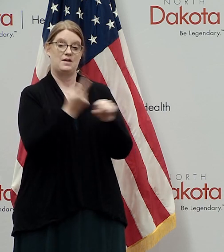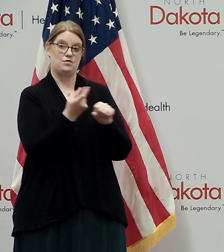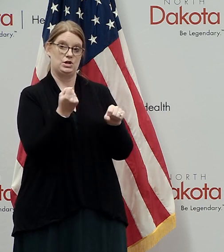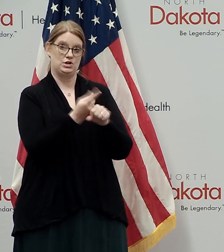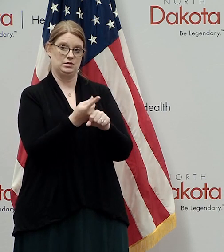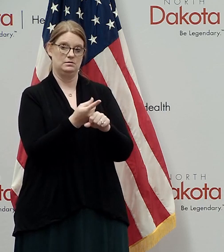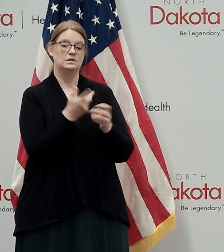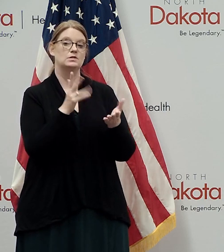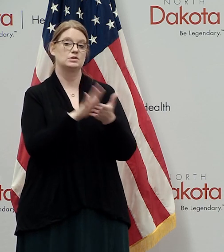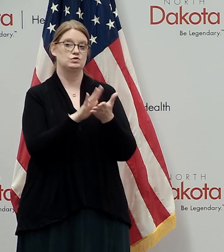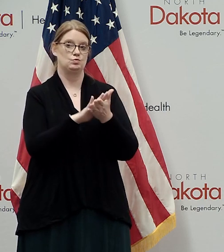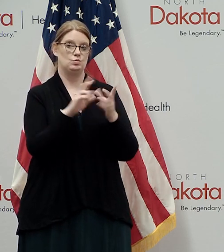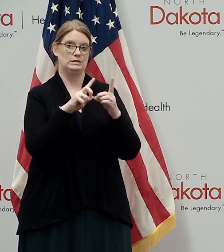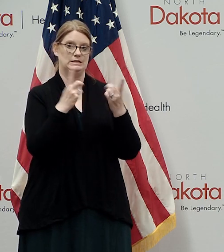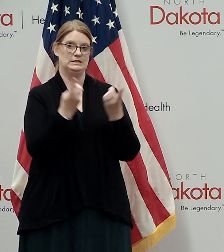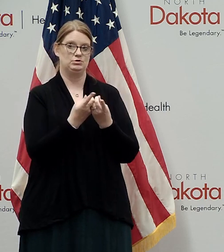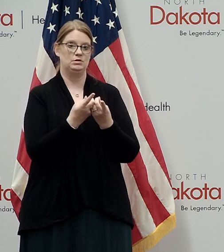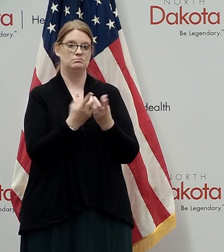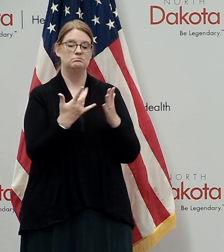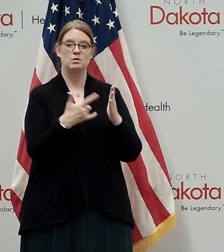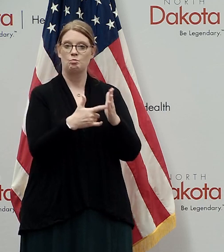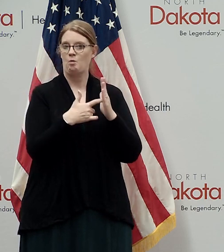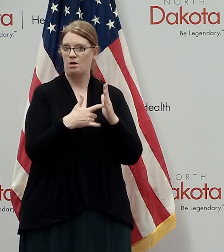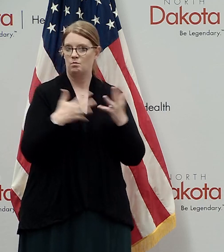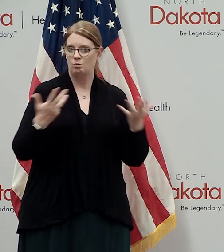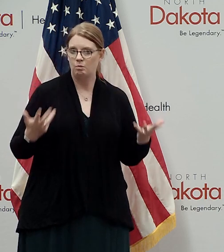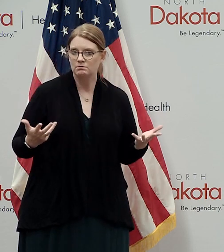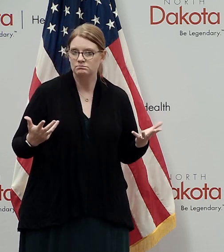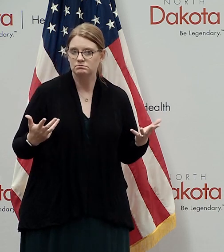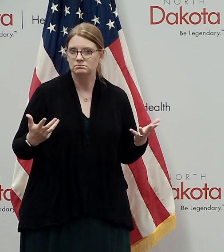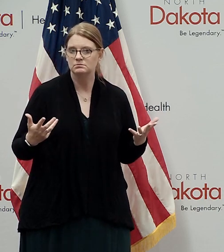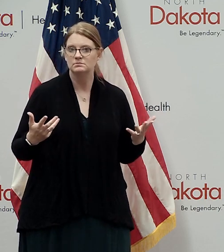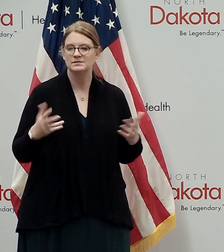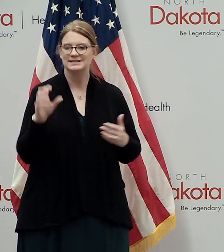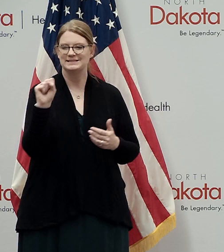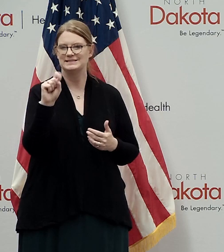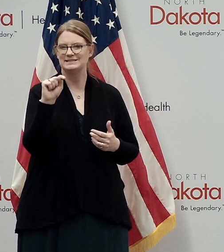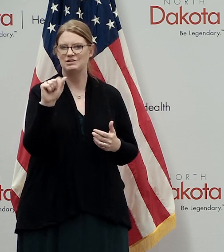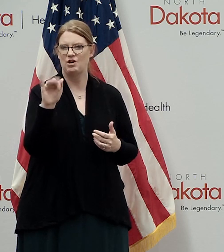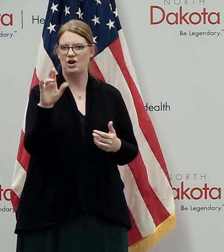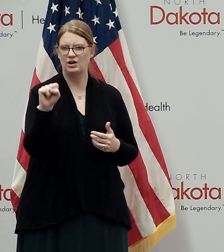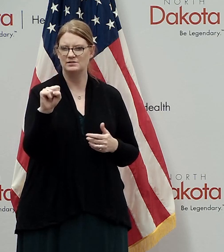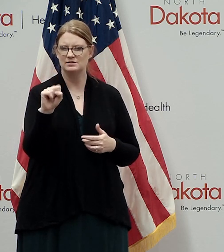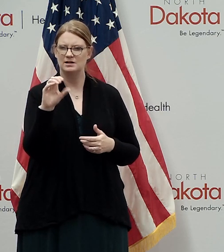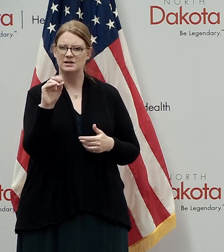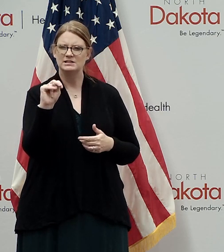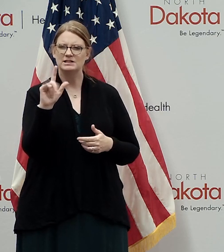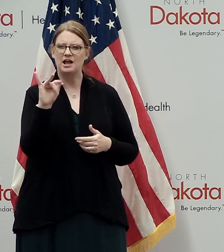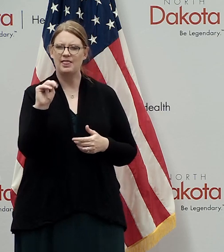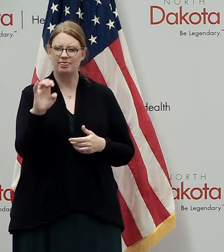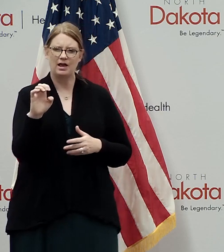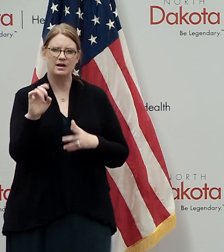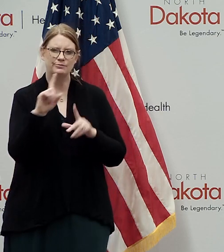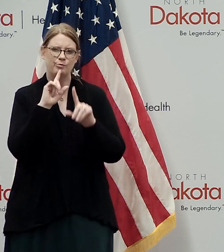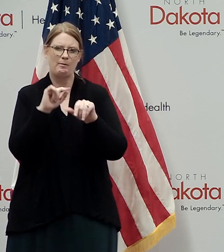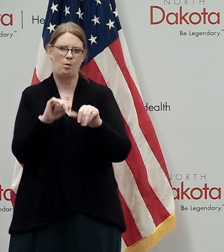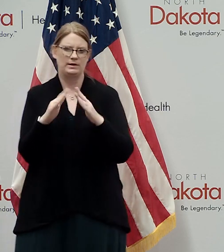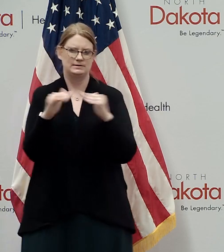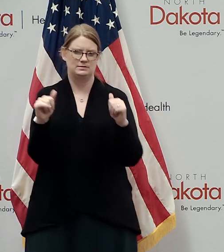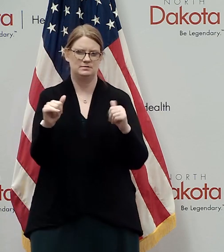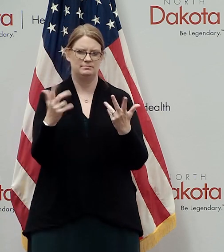school district is required to submit in STARS, which is an online reporting system, the state online reporting